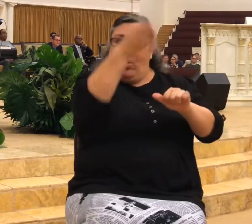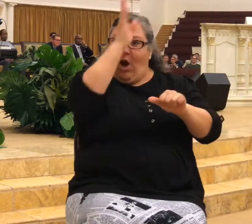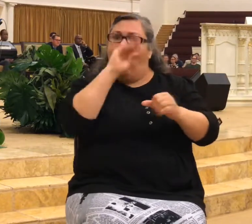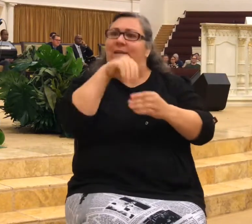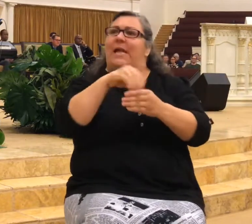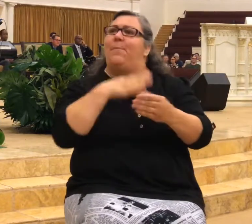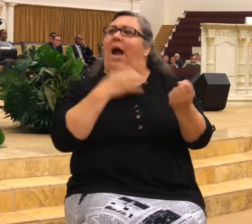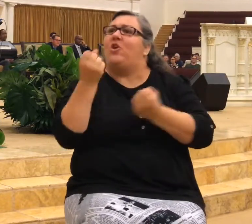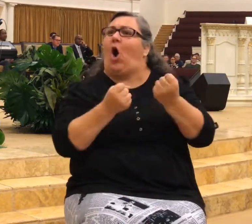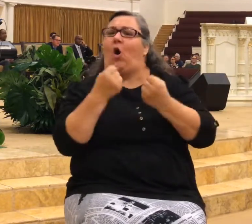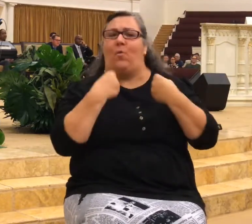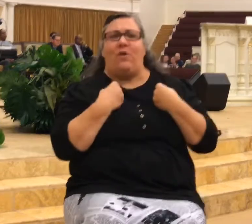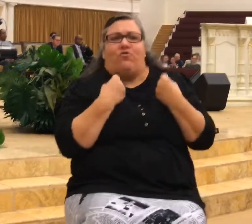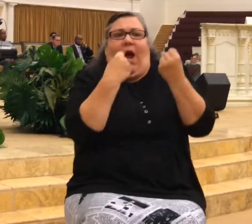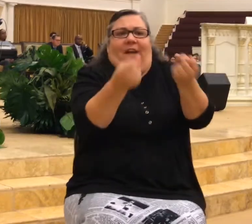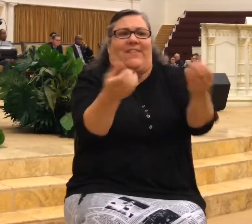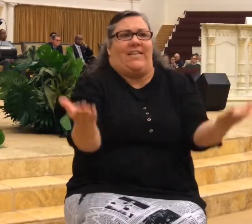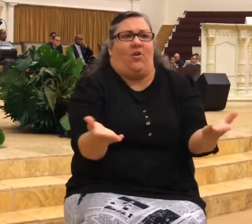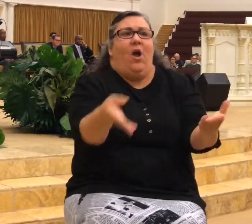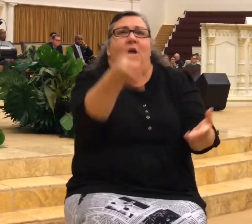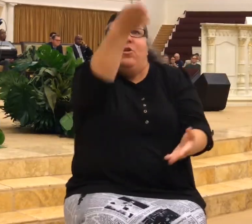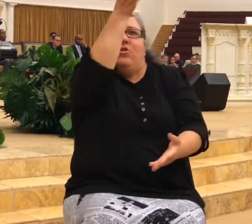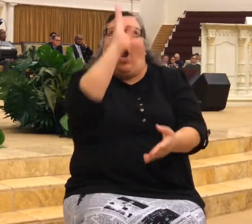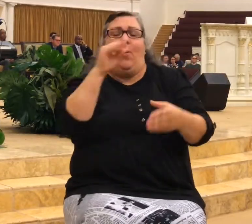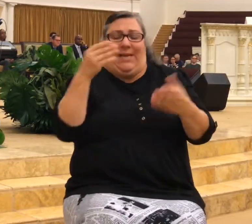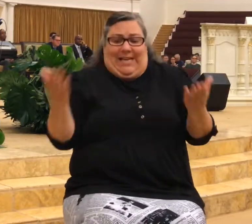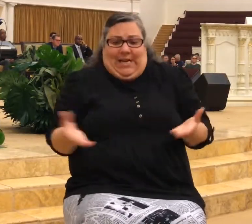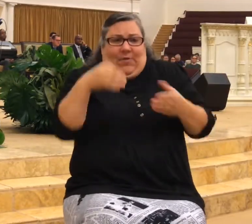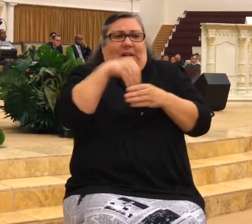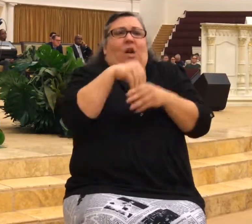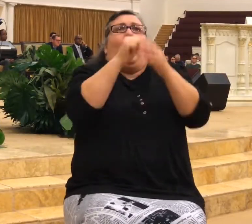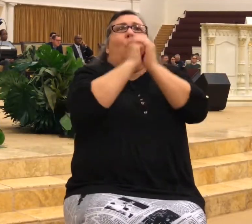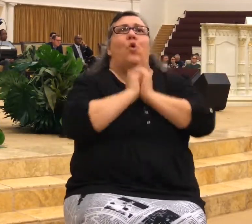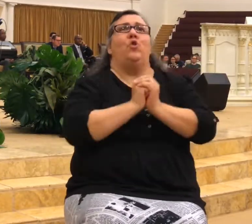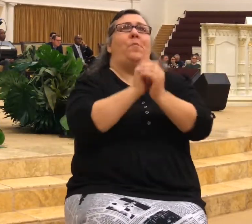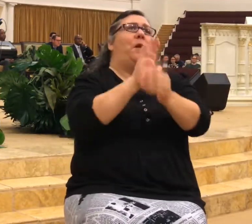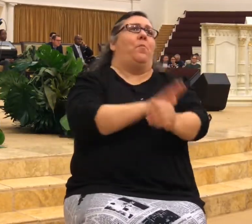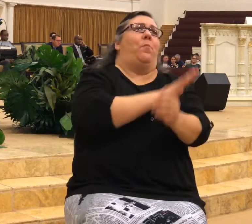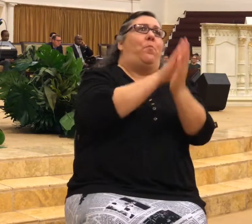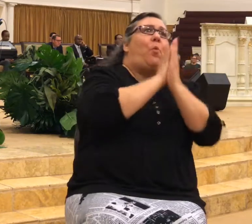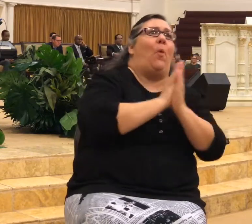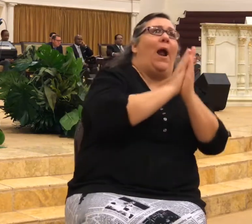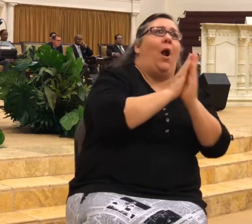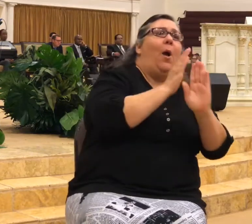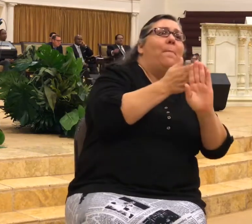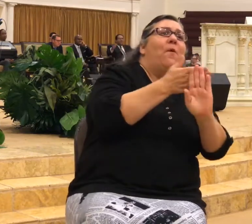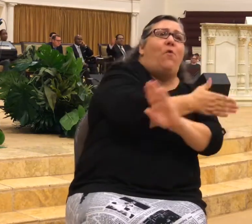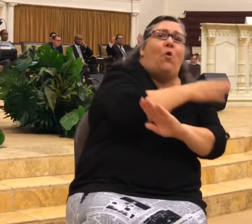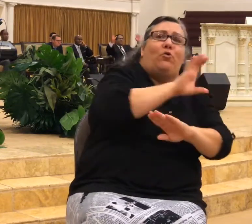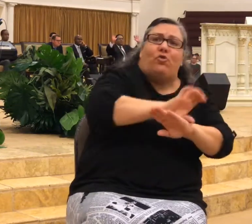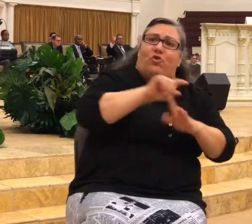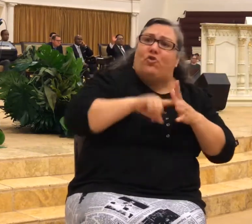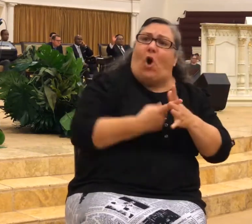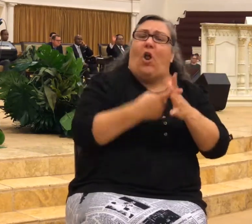to drive here. He was in the worship. He was in the prayer. He was here before service started while we were walking